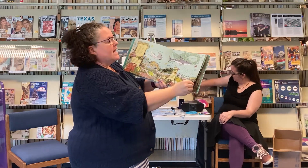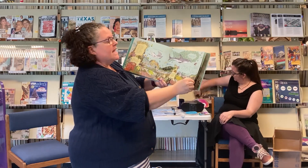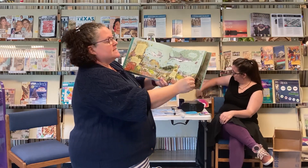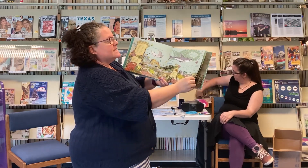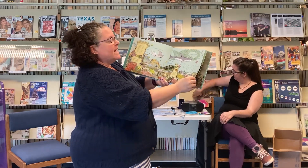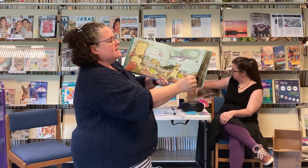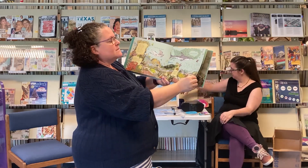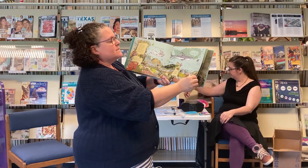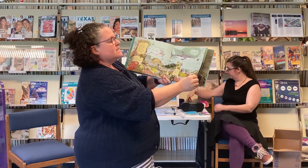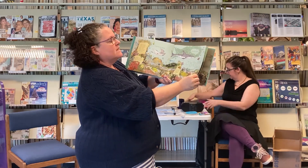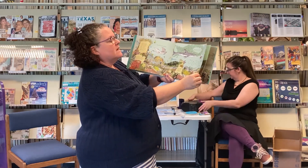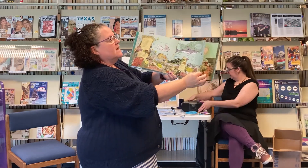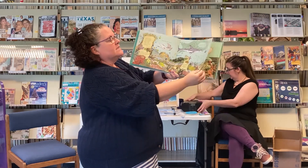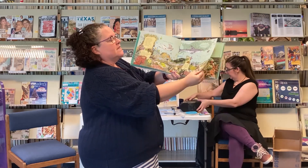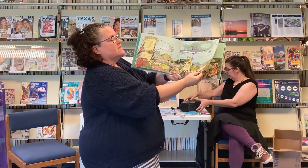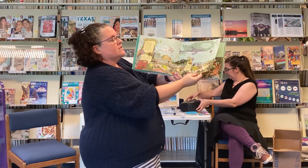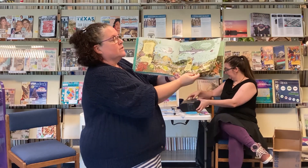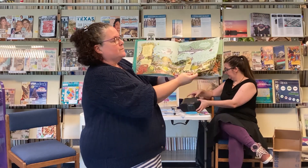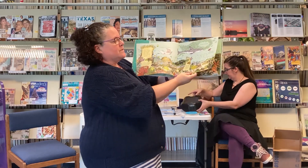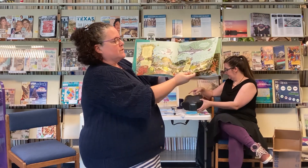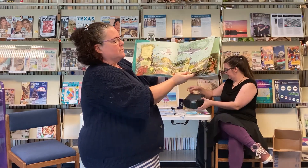And scallops does the loop-de-loops.